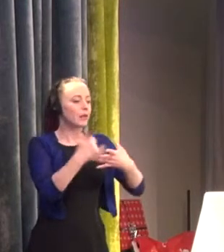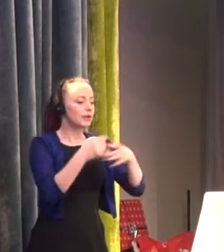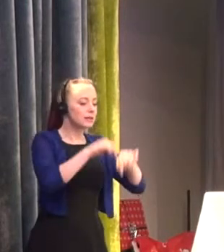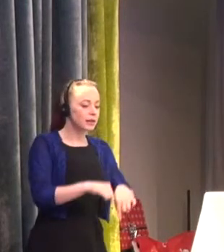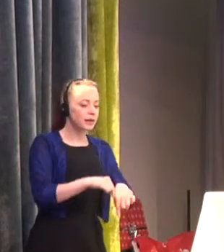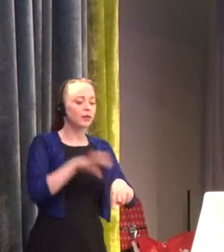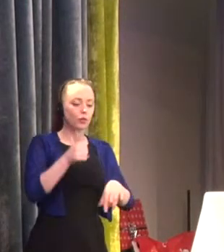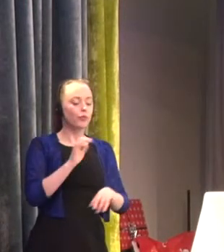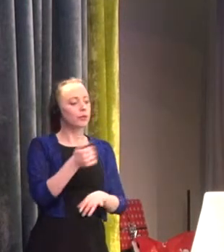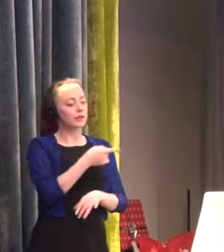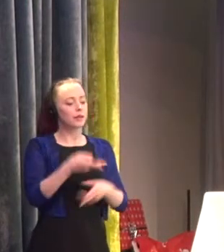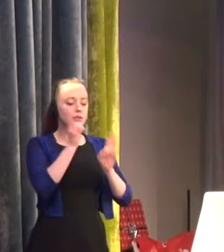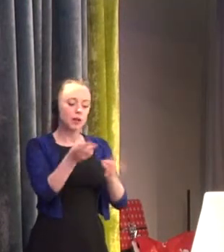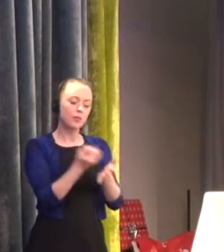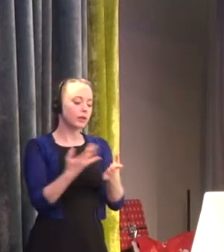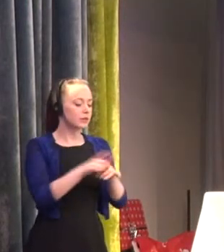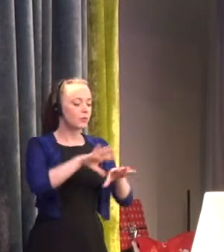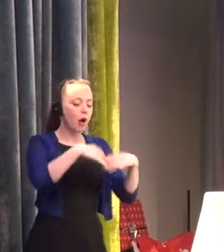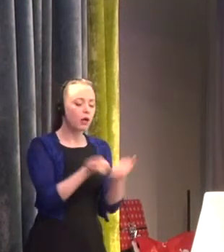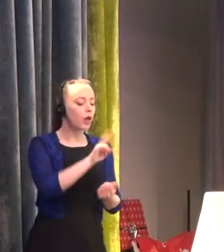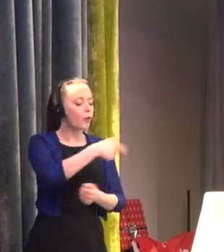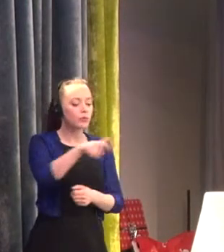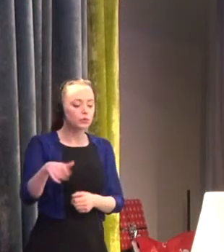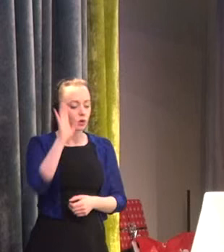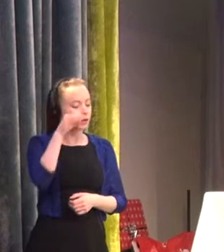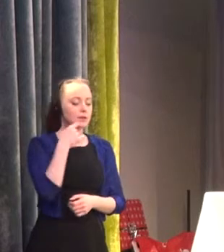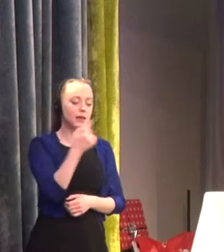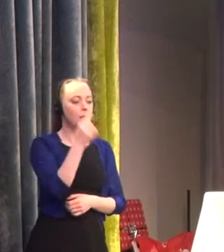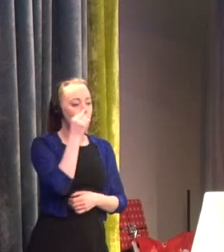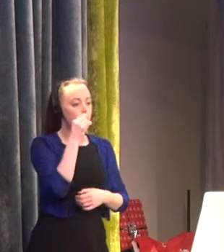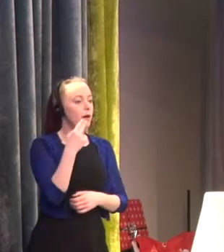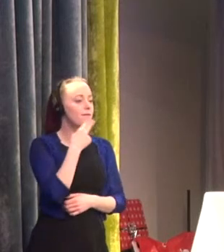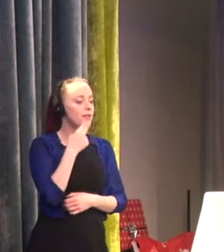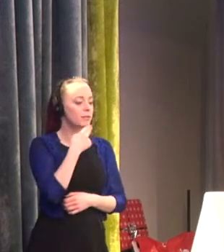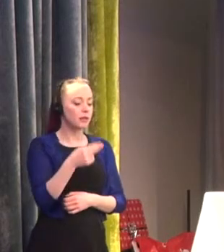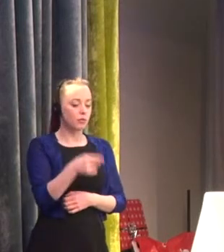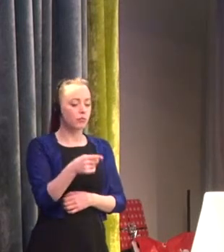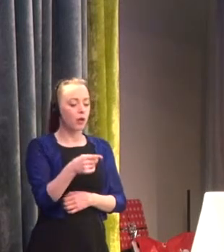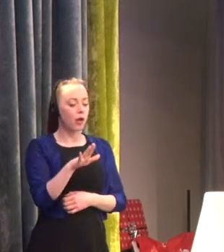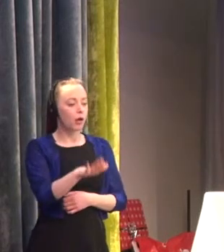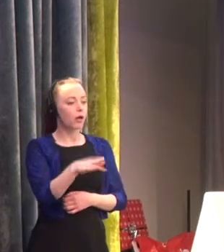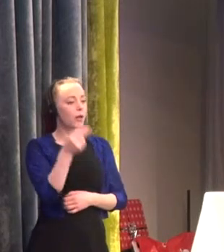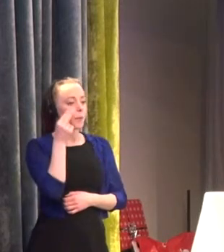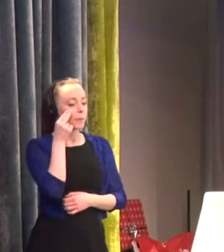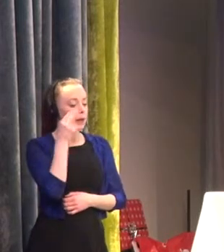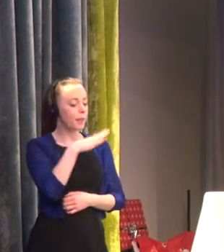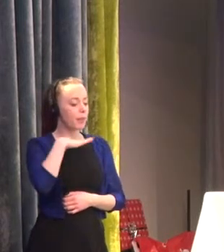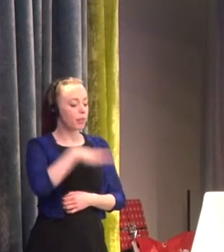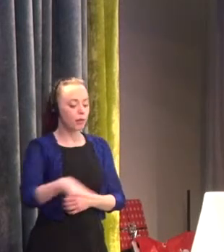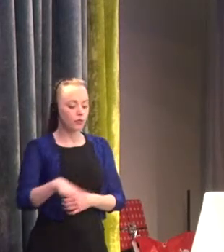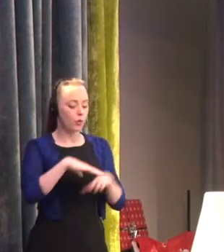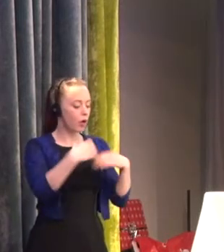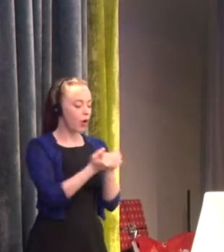parent in the Philippines who took her child from school to school, she was a blind girl, and left her in the back of the car while she went up to talk to the